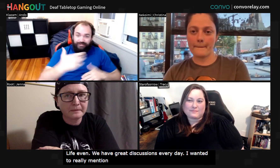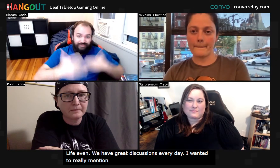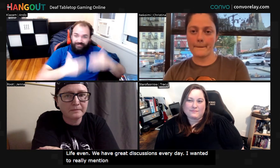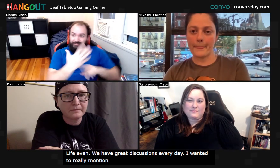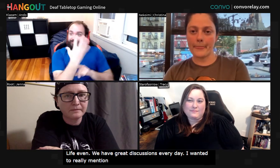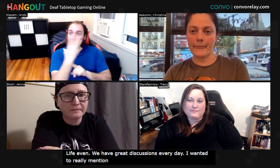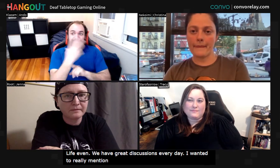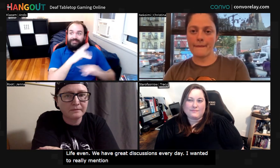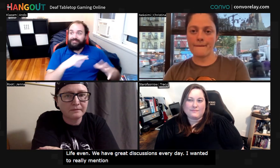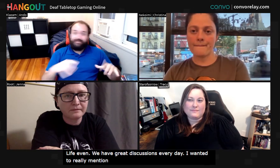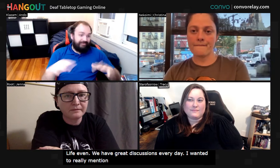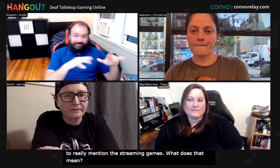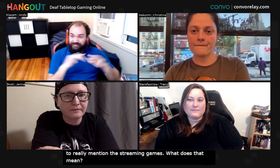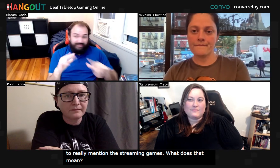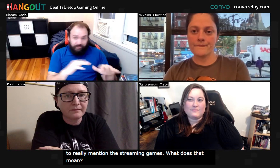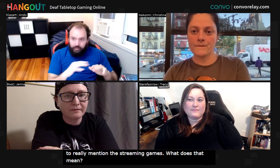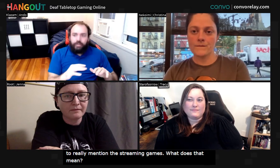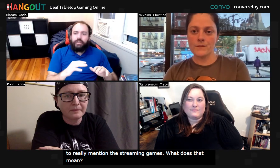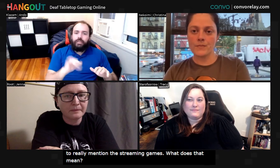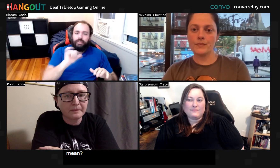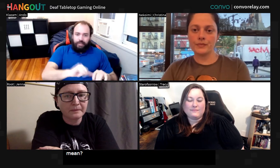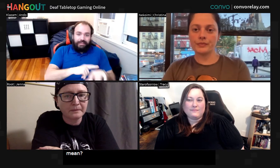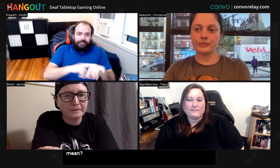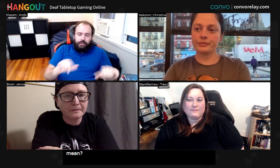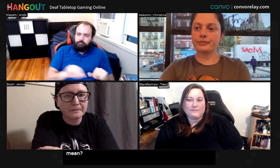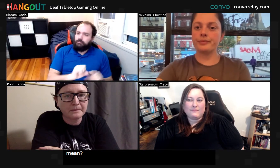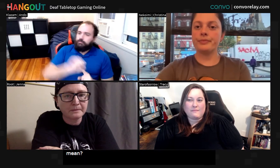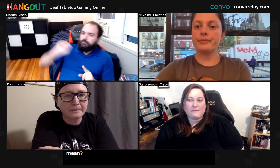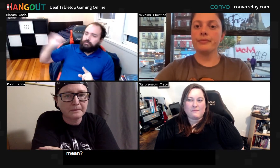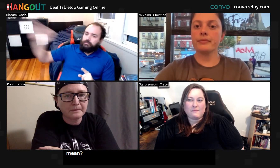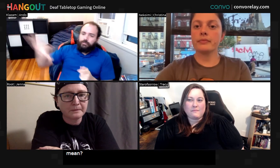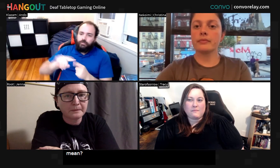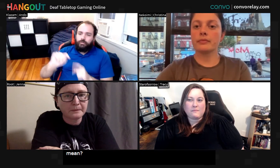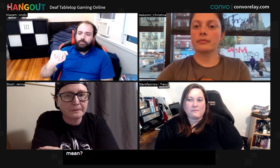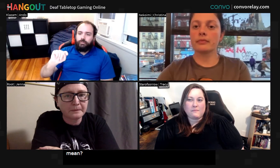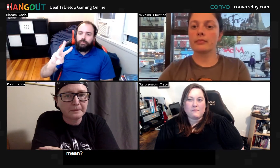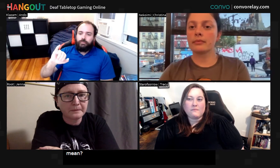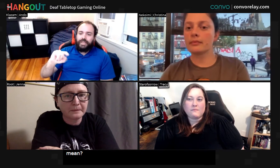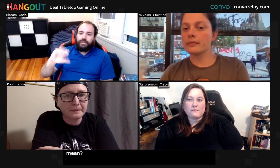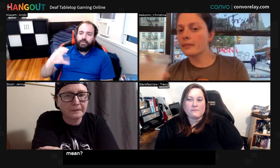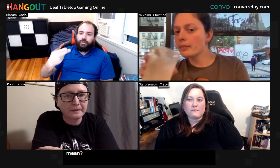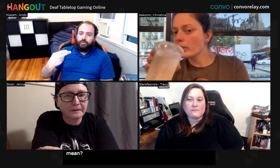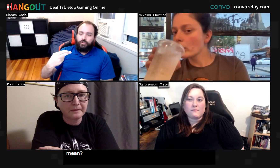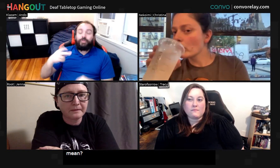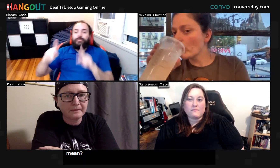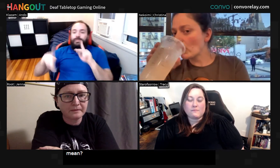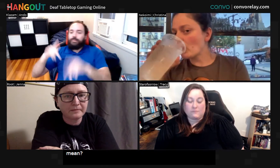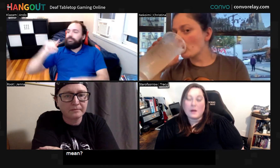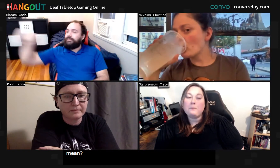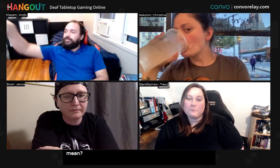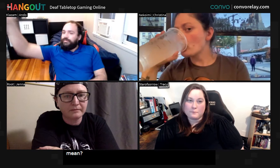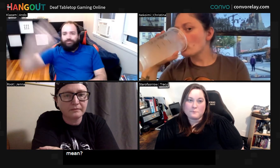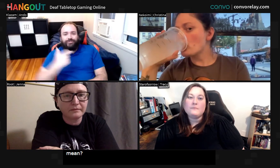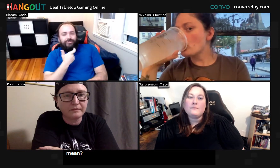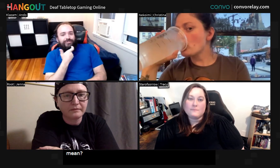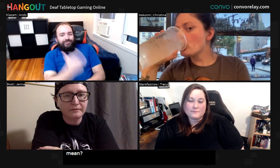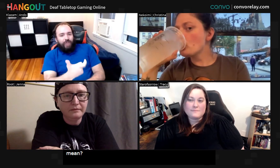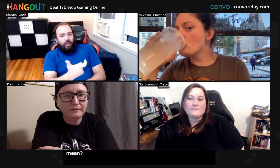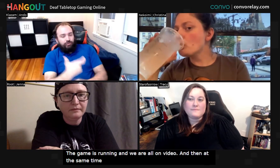the games are running, and we're all on video. We're going back, and at the same time we send it to Twitch, and then the people